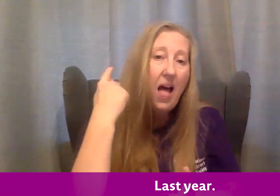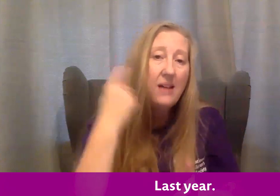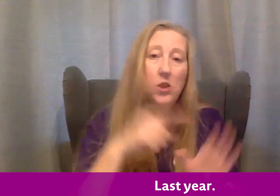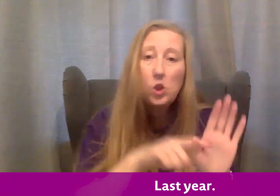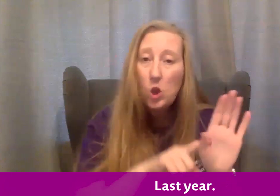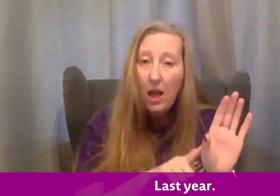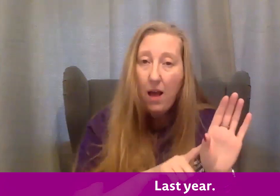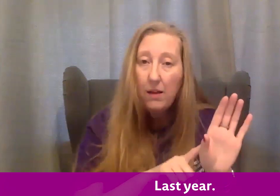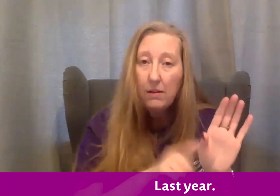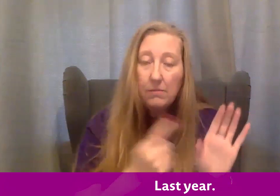Last year.